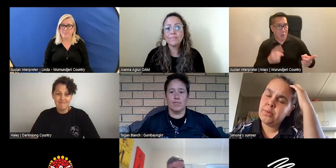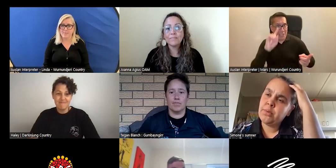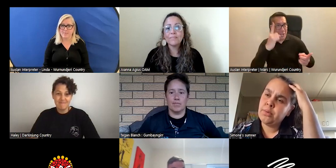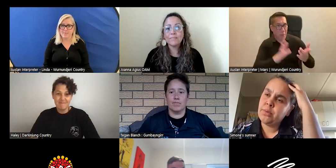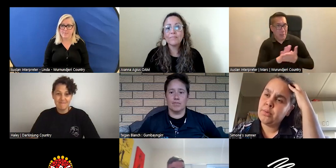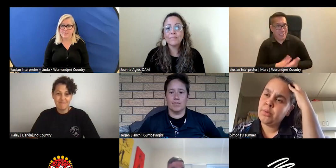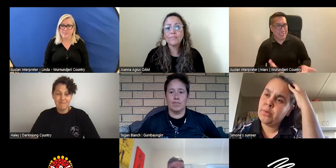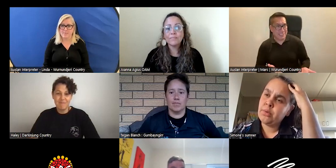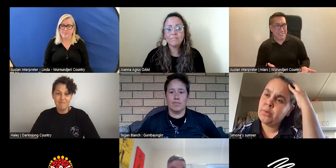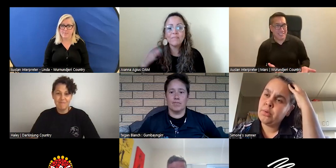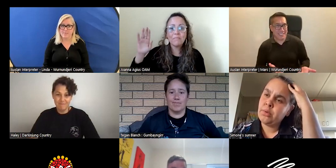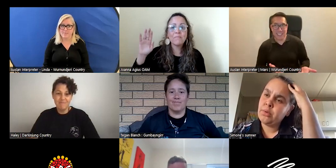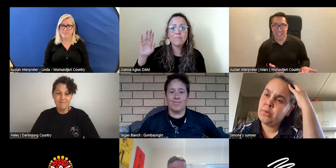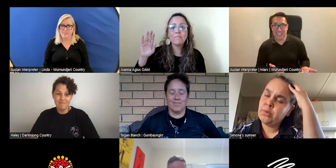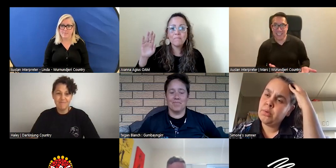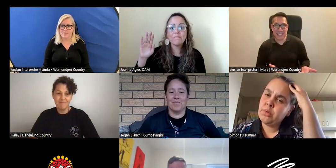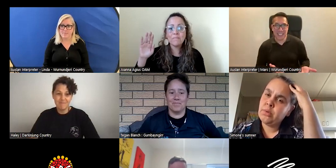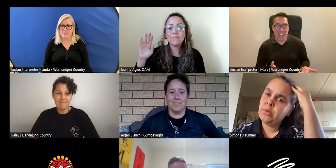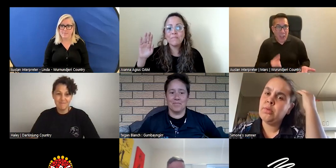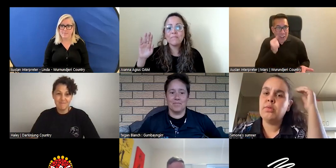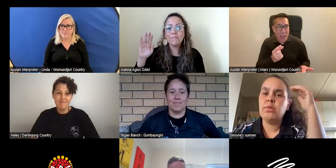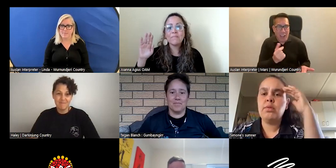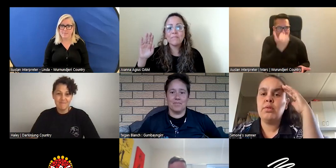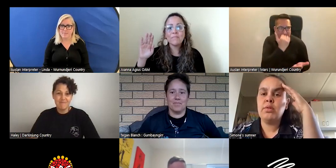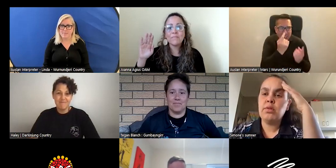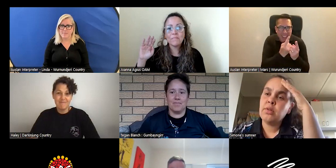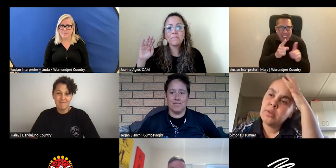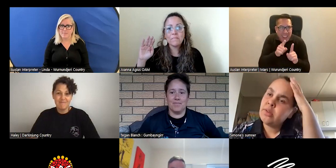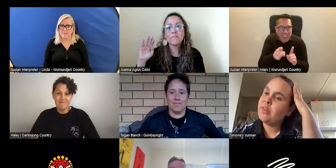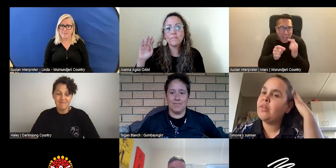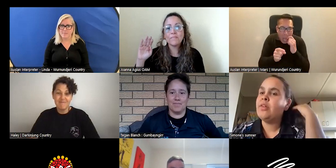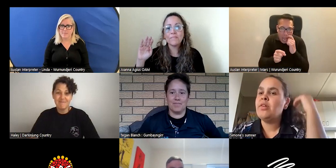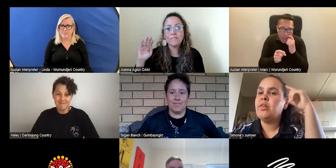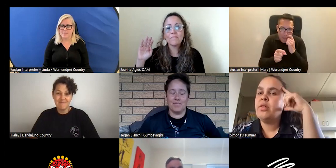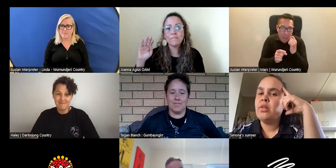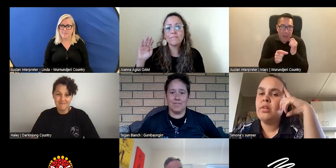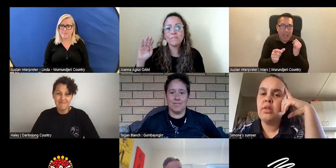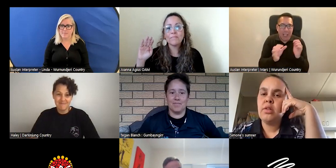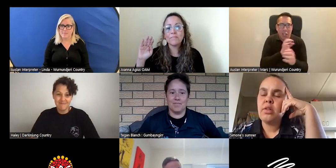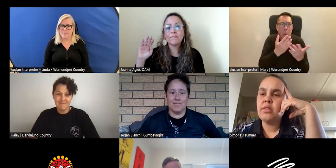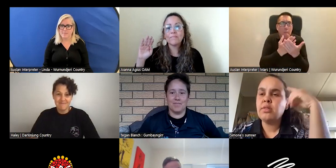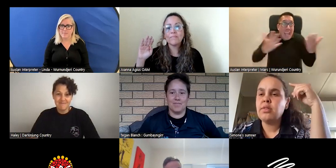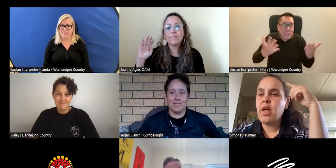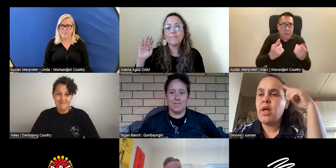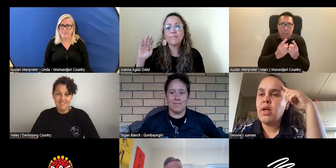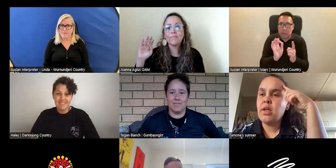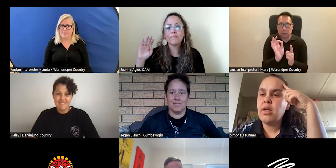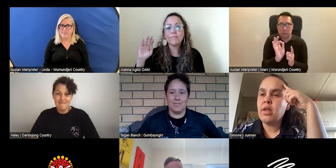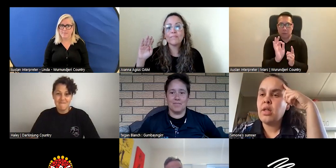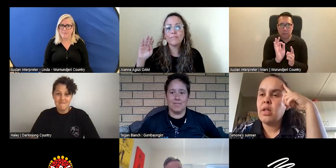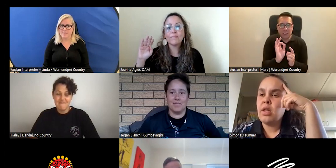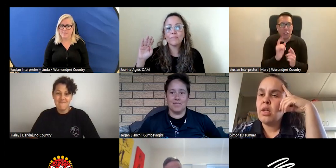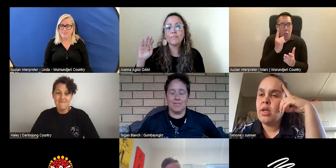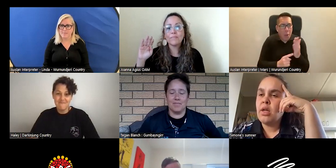is. So it's just little things like that. They're not massive things. It's just